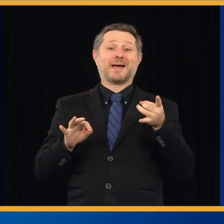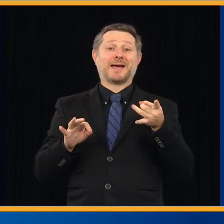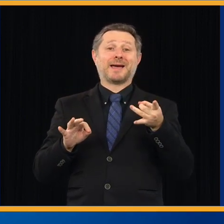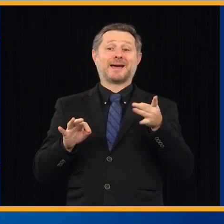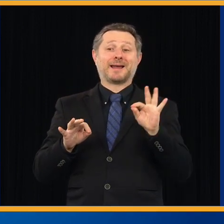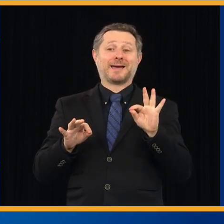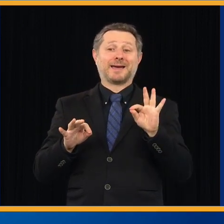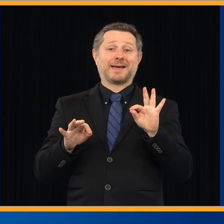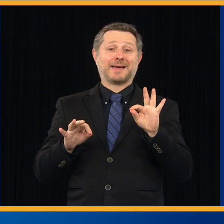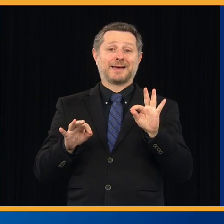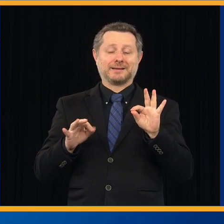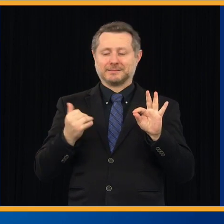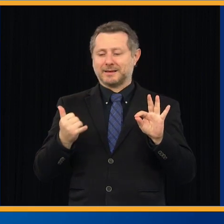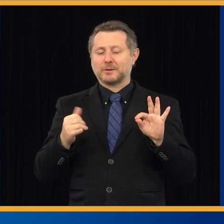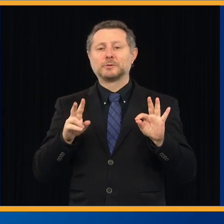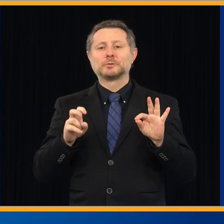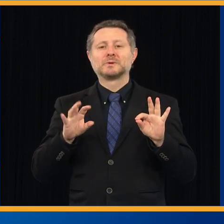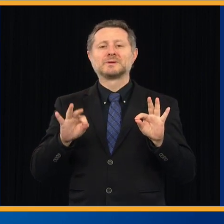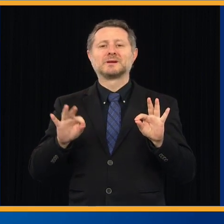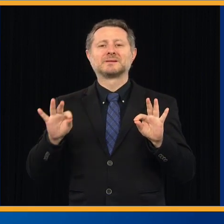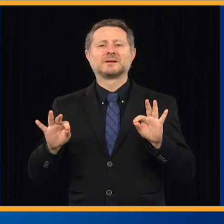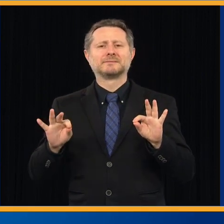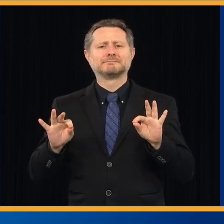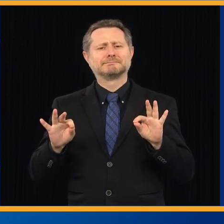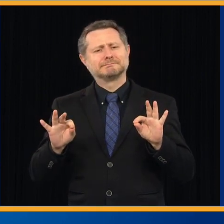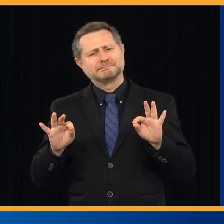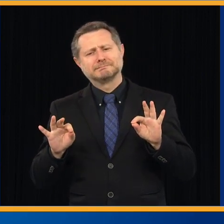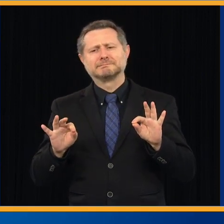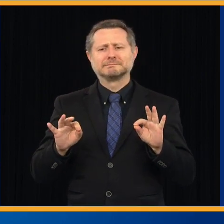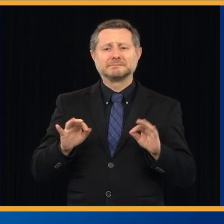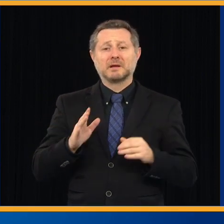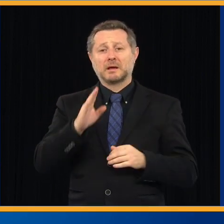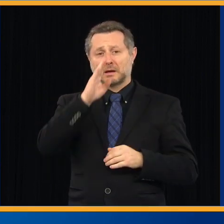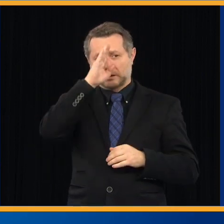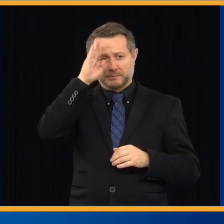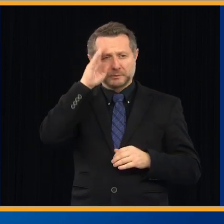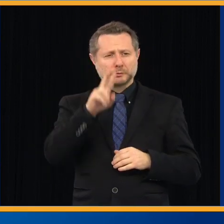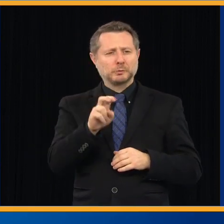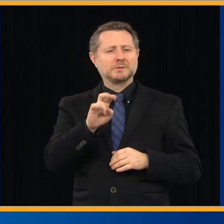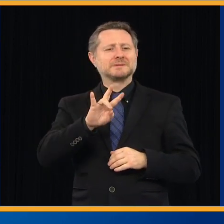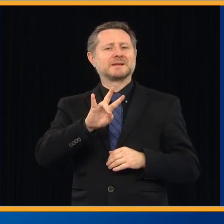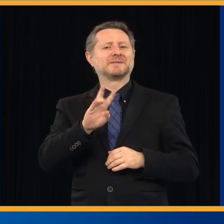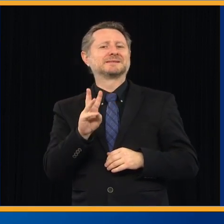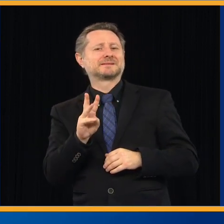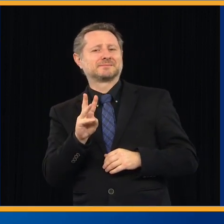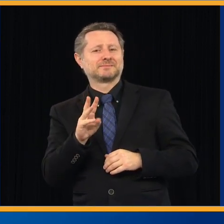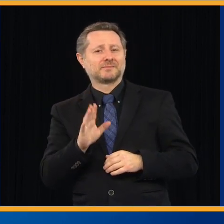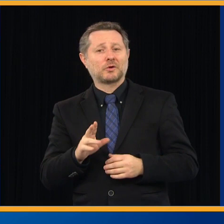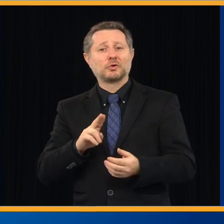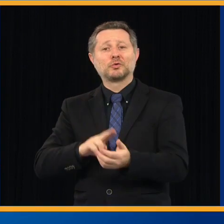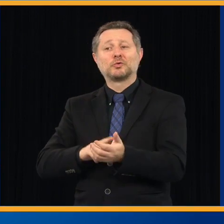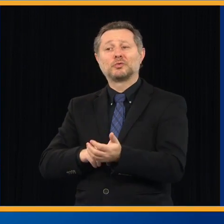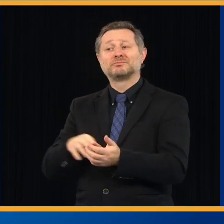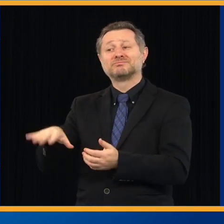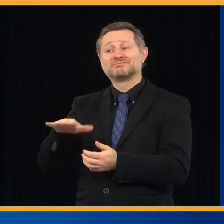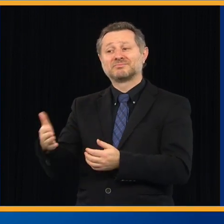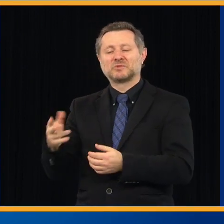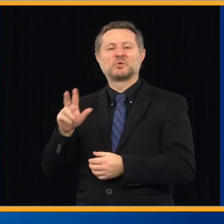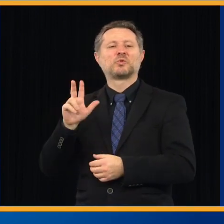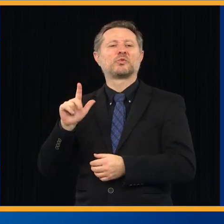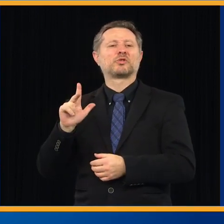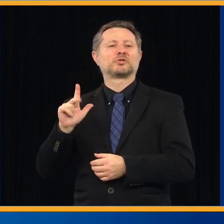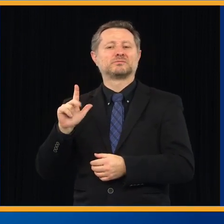is bad news. 276 deaths in hospitals, 23 in nursing homes. As everybody knows, nursing